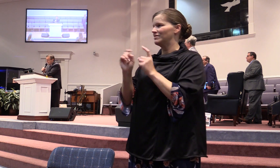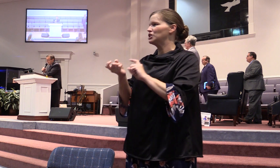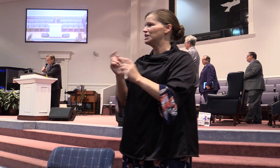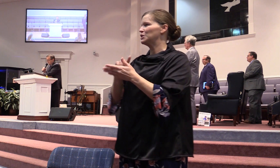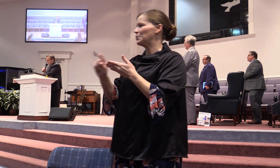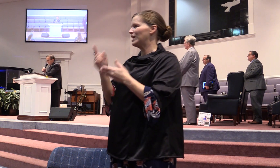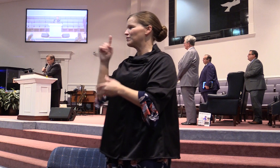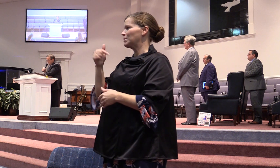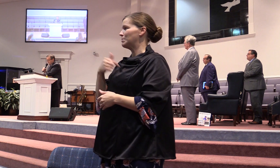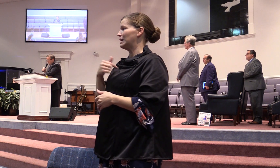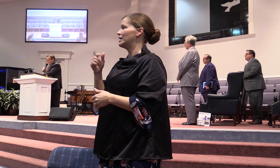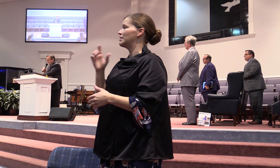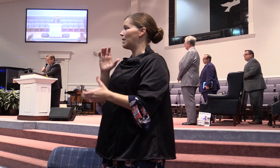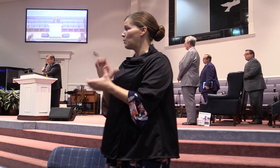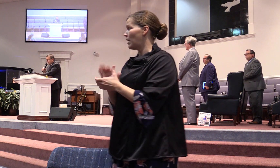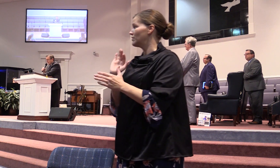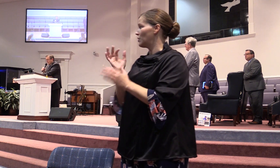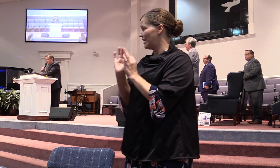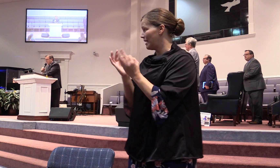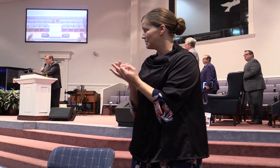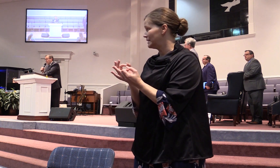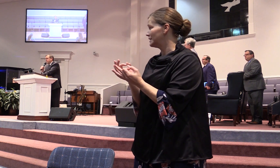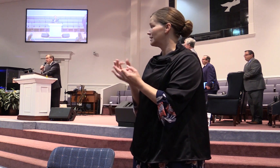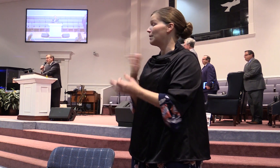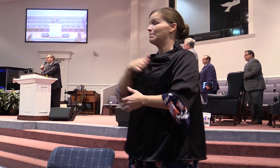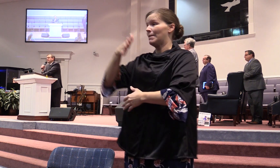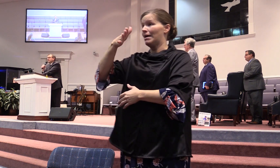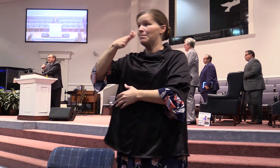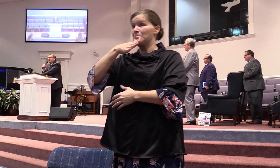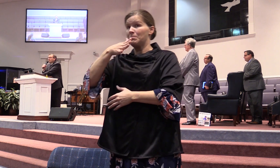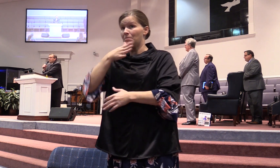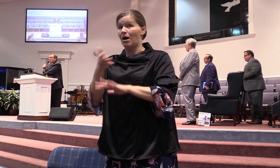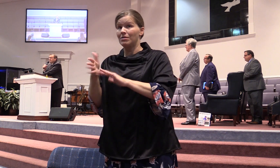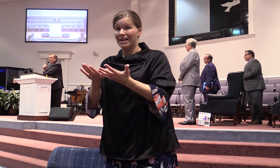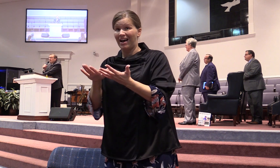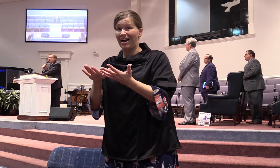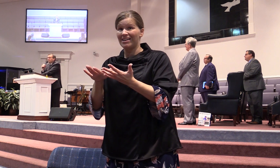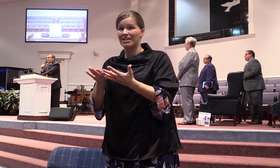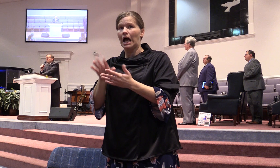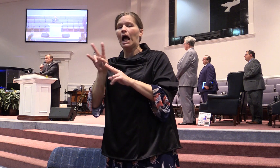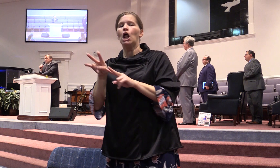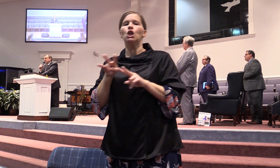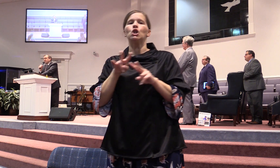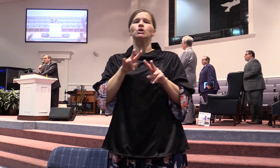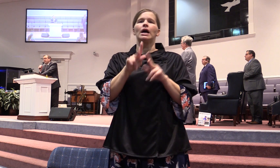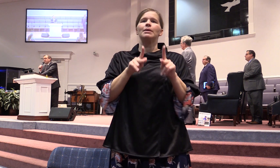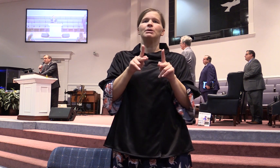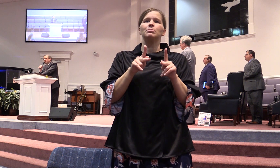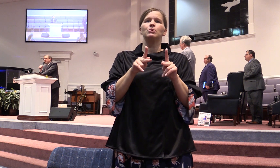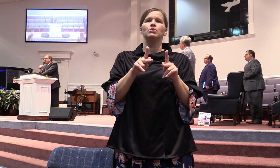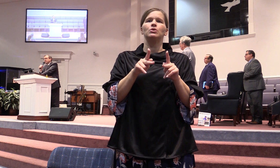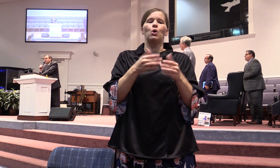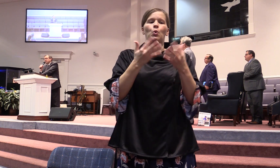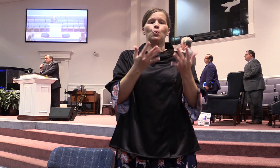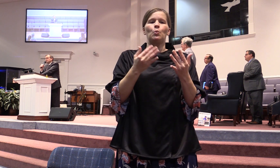life-transforming weekend for my wife and for our family. When my mom died, I looked down the aisle of people standing there waiting to